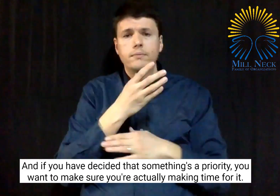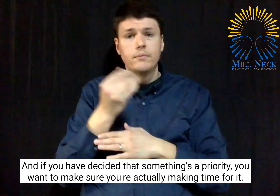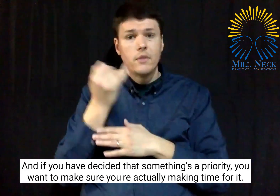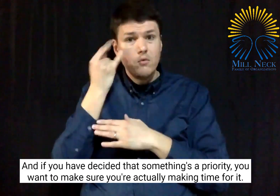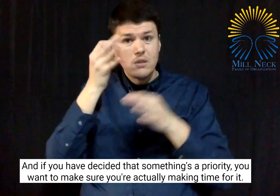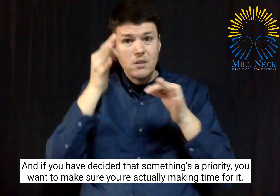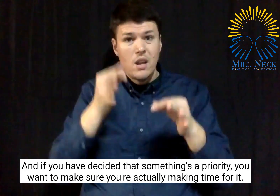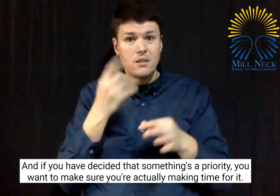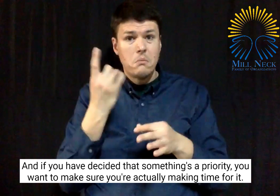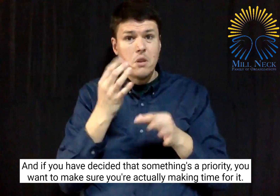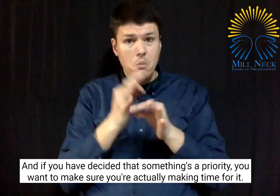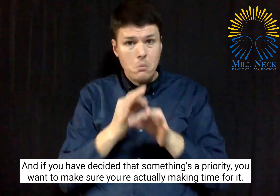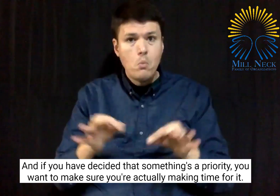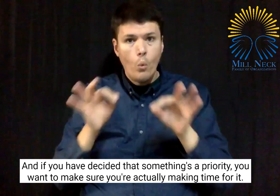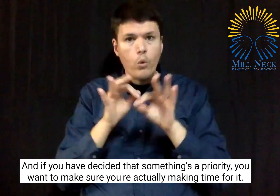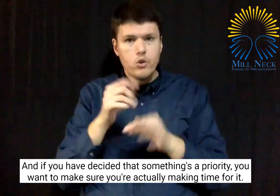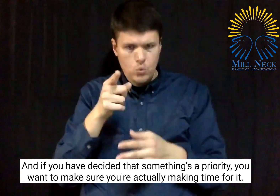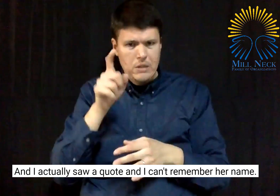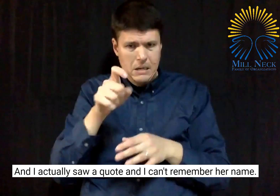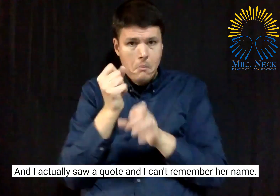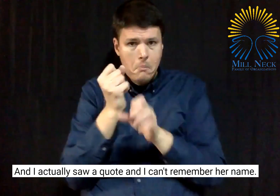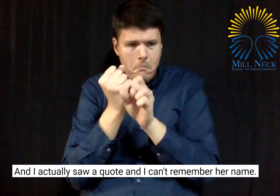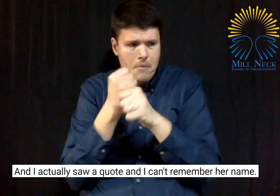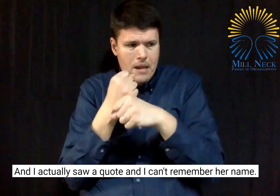priority, you want to make sure you're actually making time for it. And I actually saw